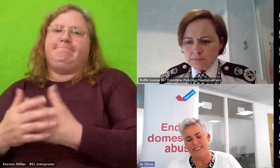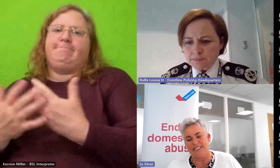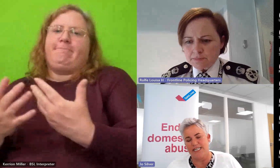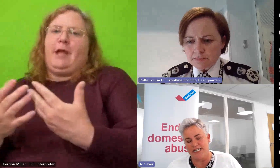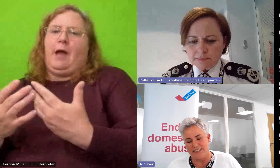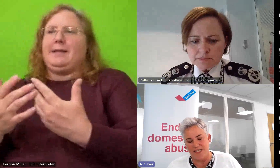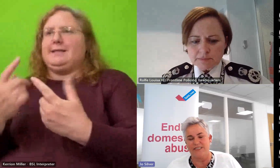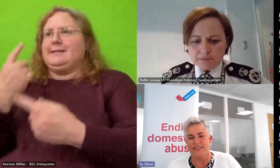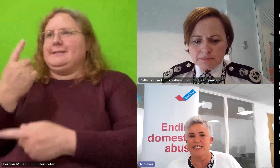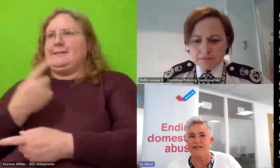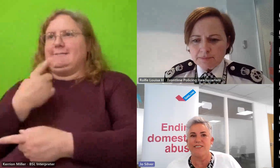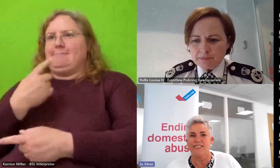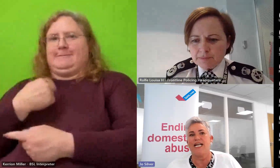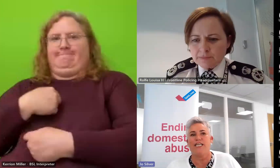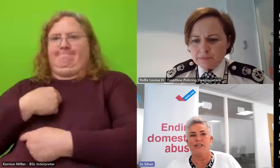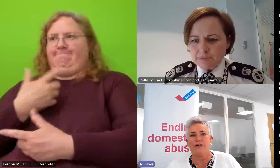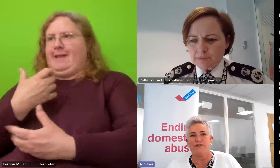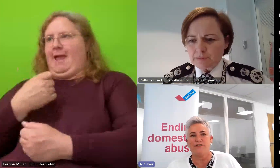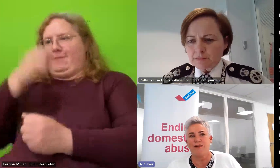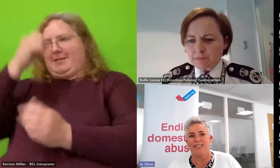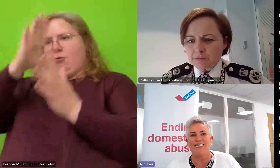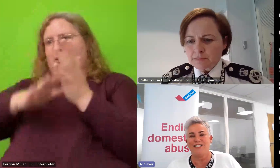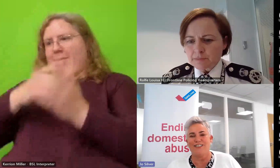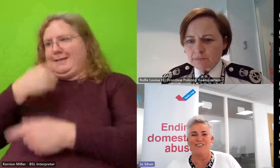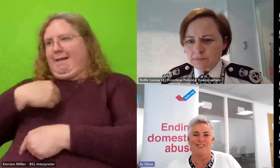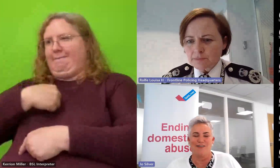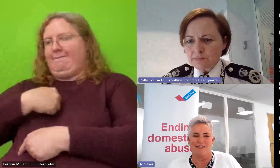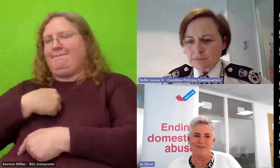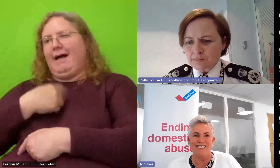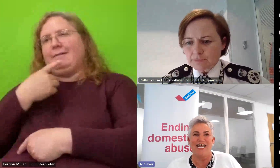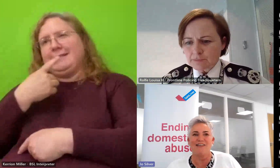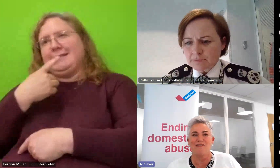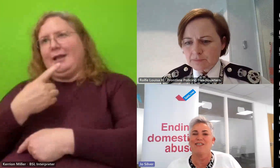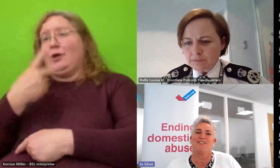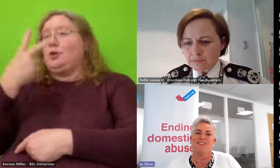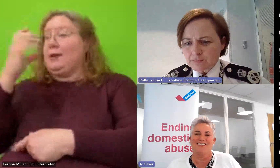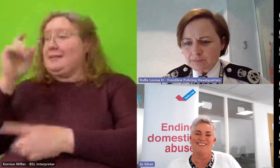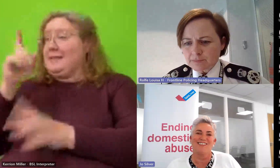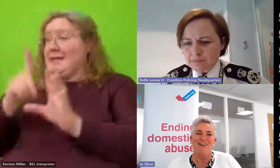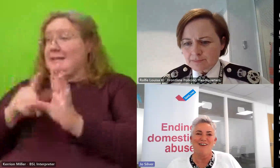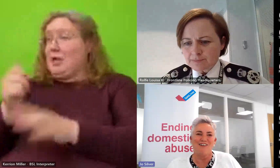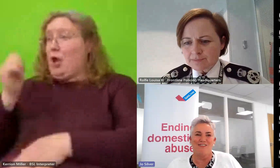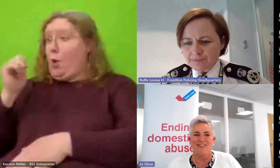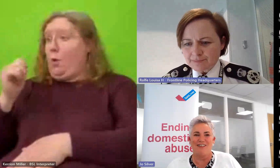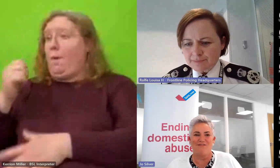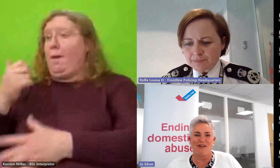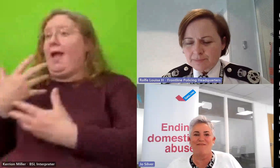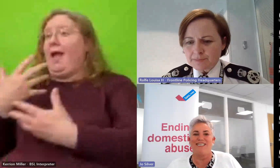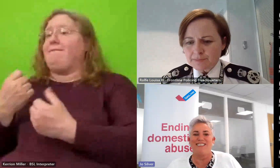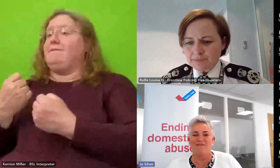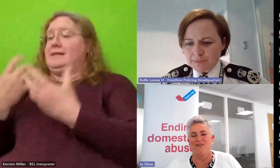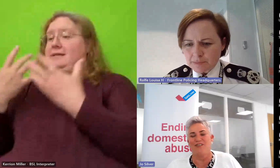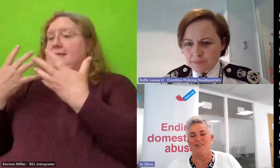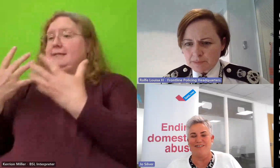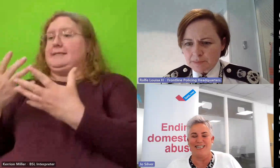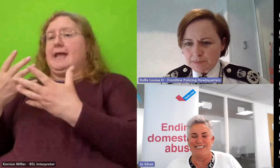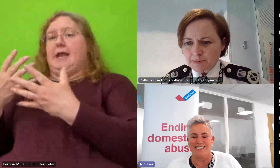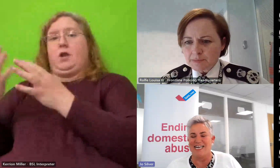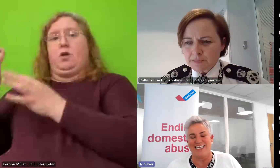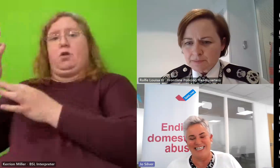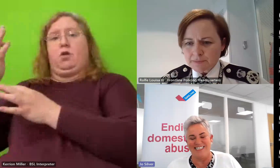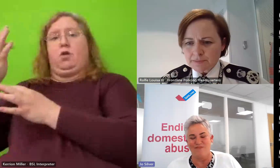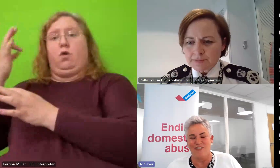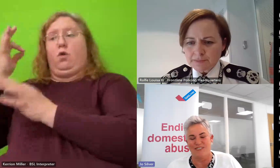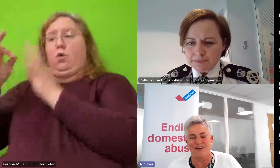this sector, in this field, I will tell you 20 years ago, there were 10 questions on the Family Support